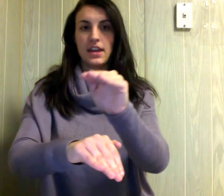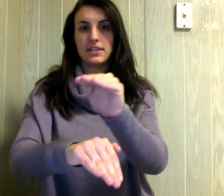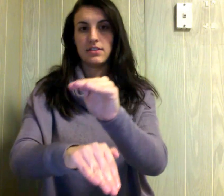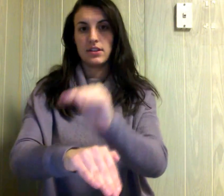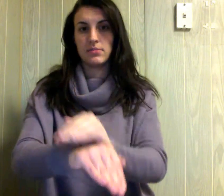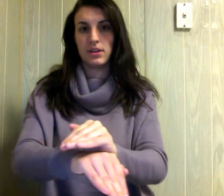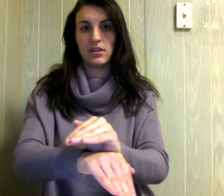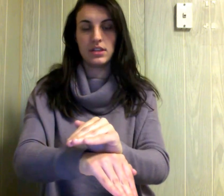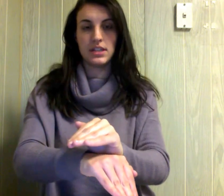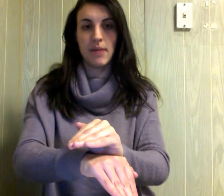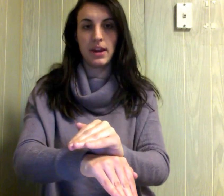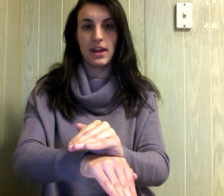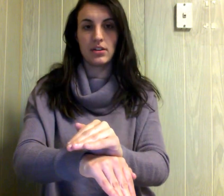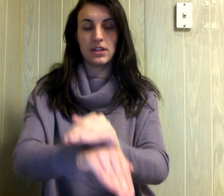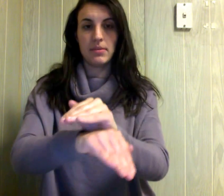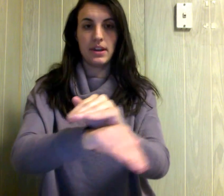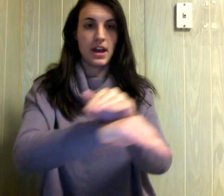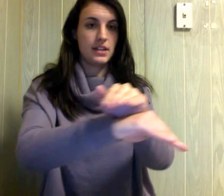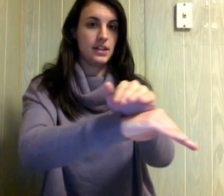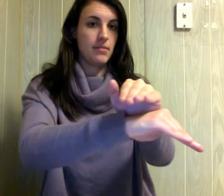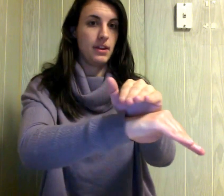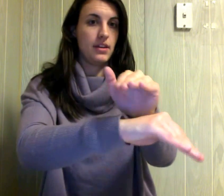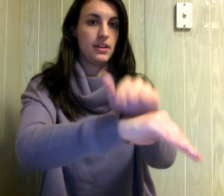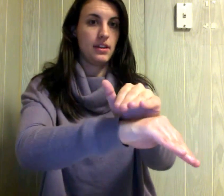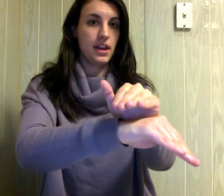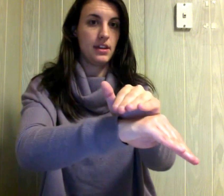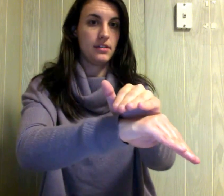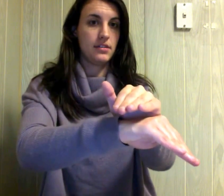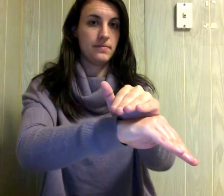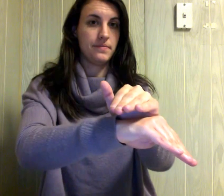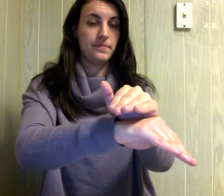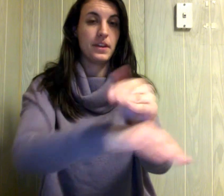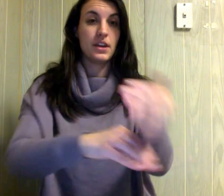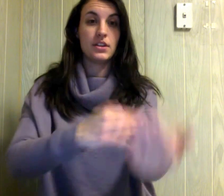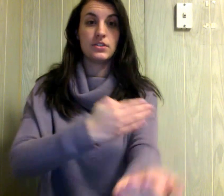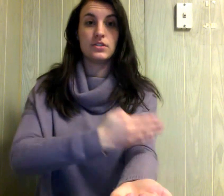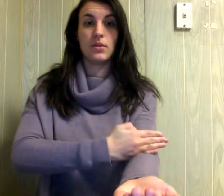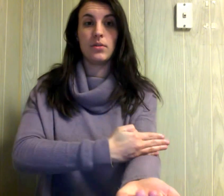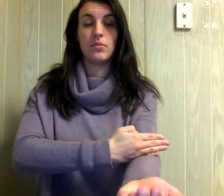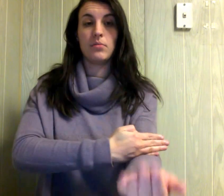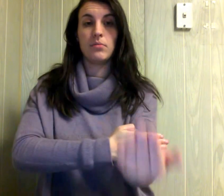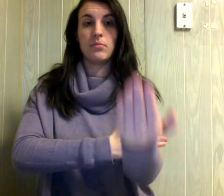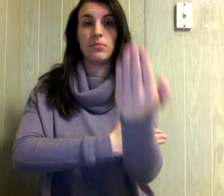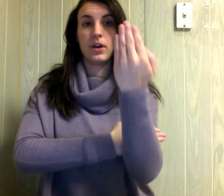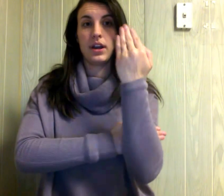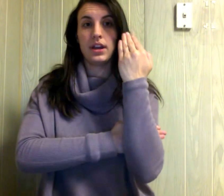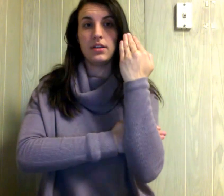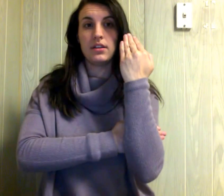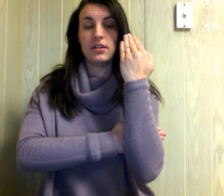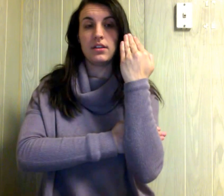going to be the dominant hand on top of the non-dominant. Night. So morning,